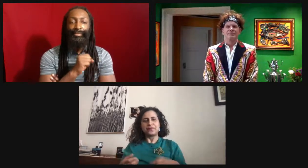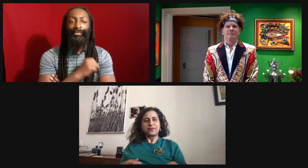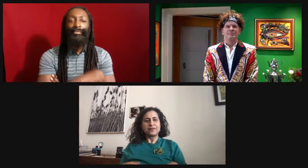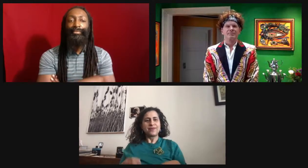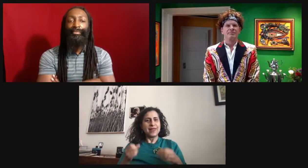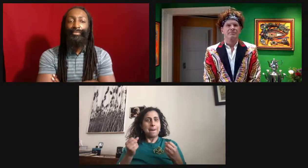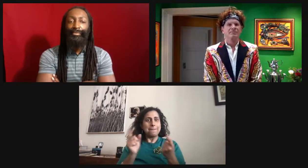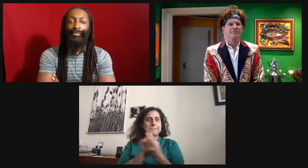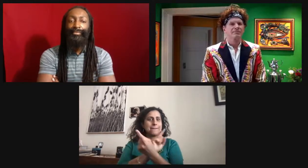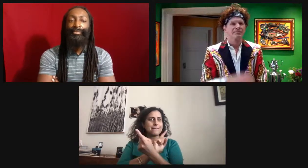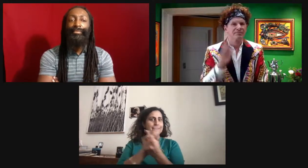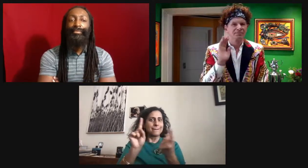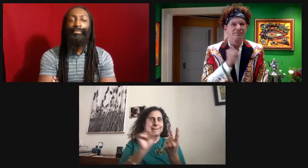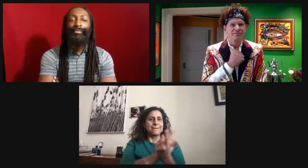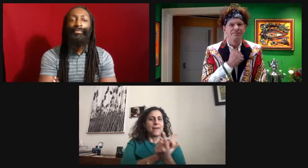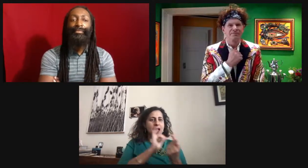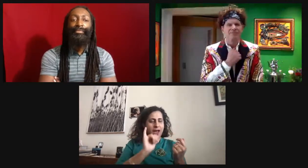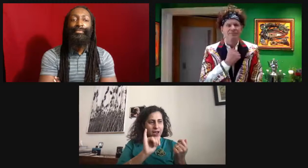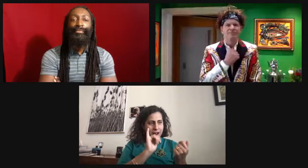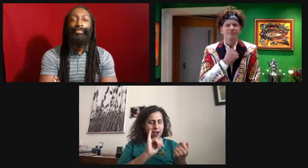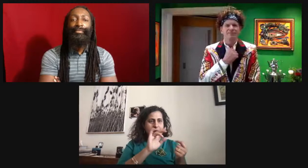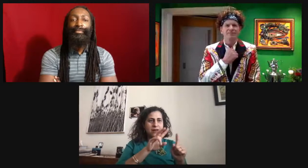We've talked about these two deaf artists